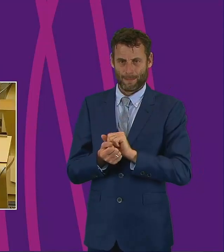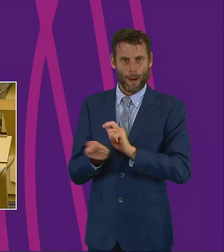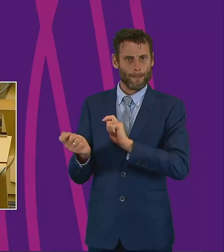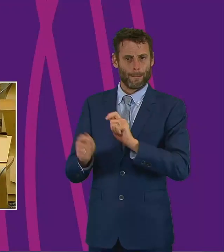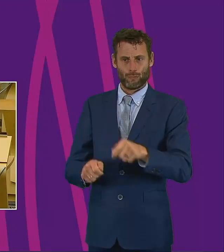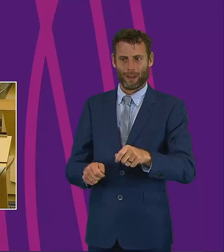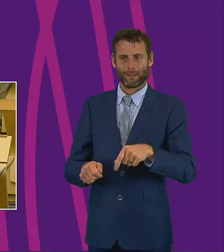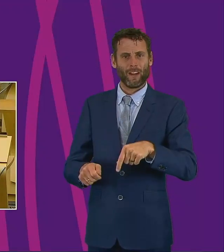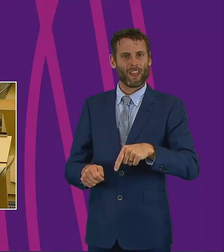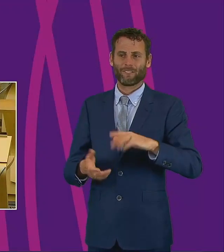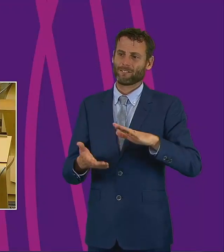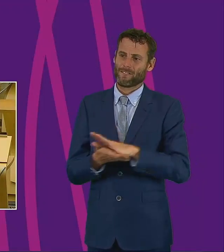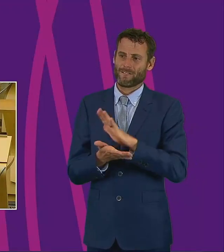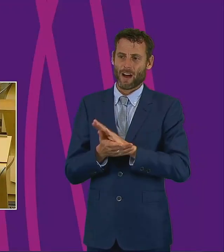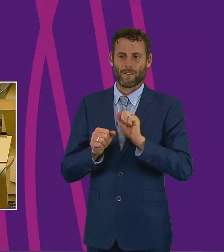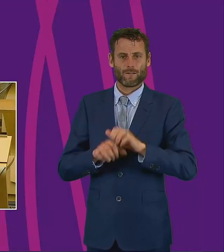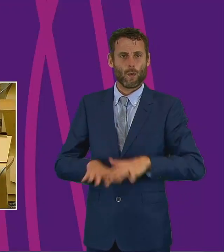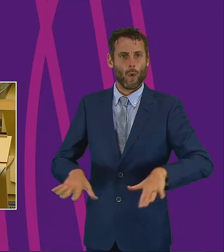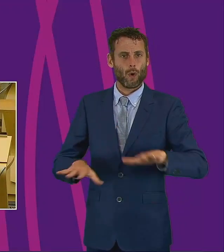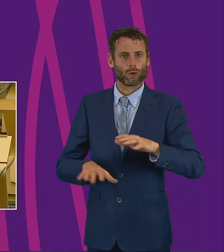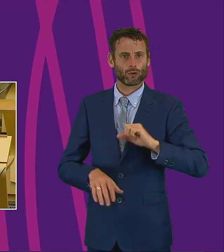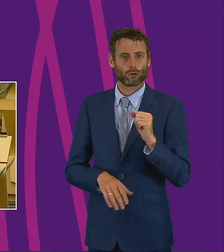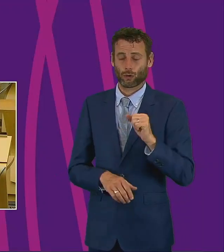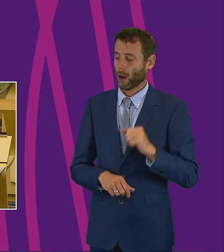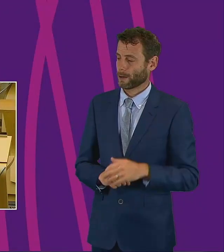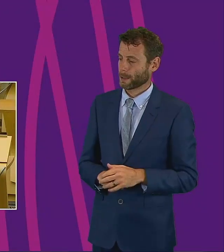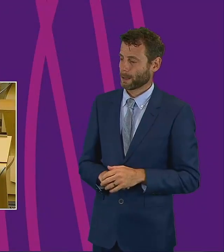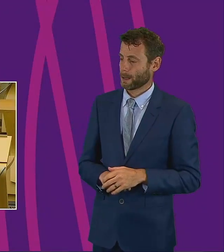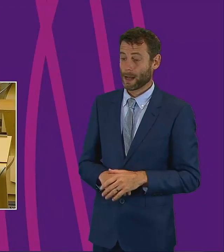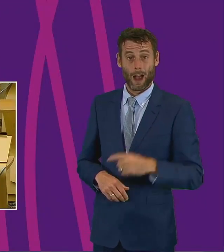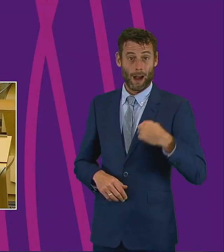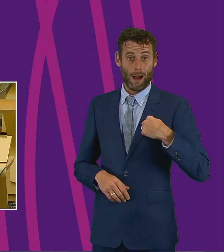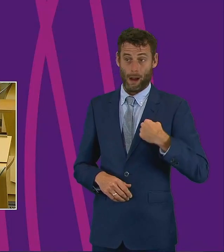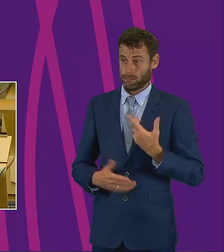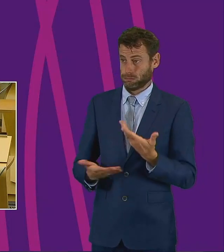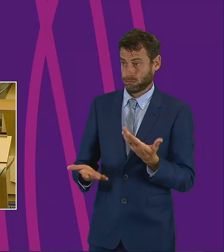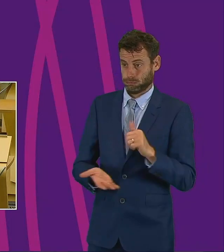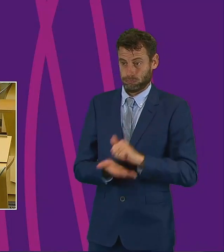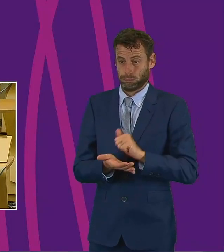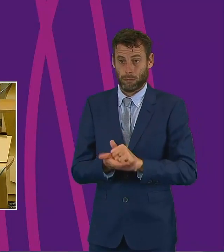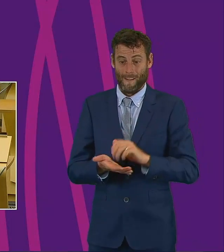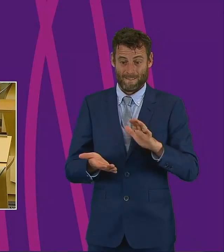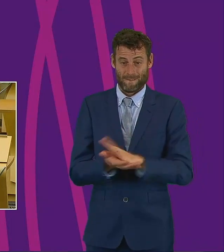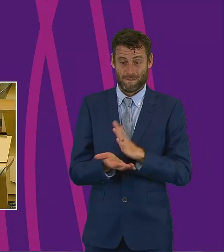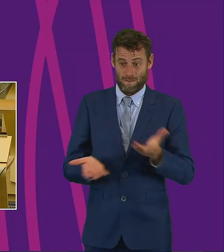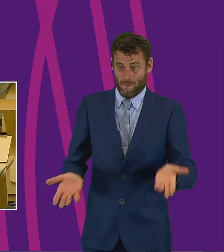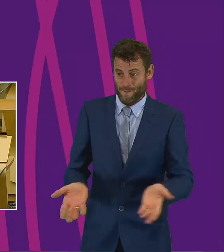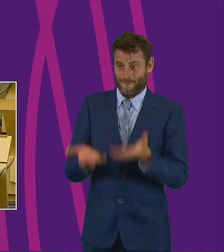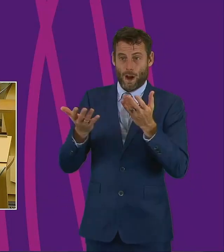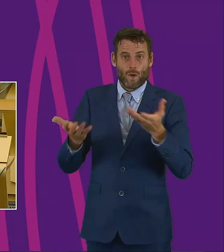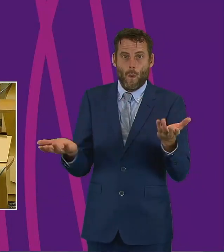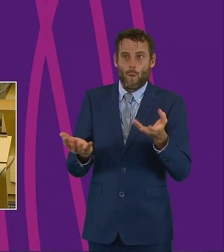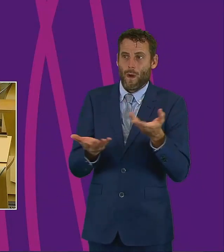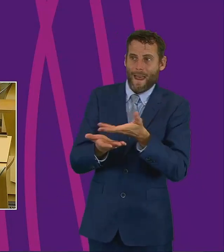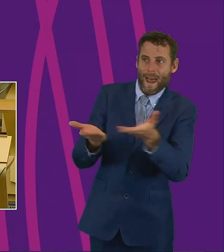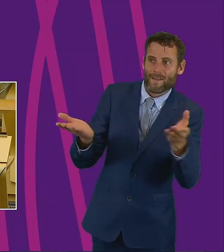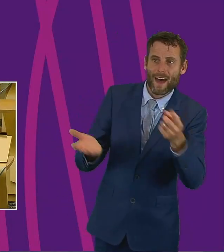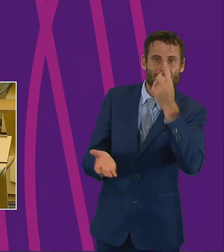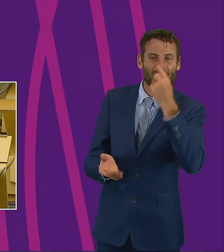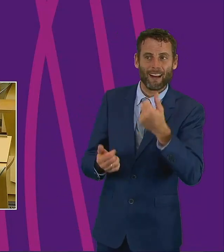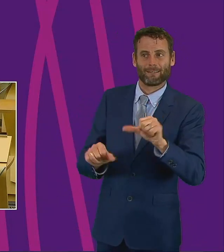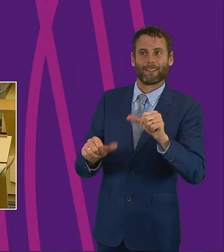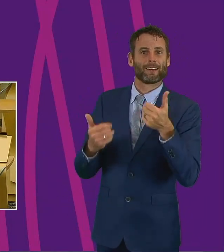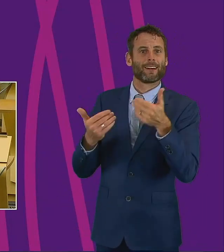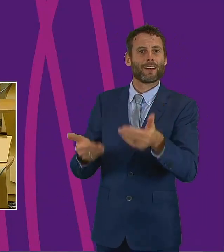First Minister. I'm all for bringing back fun in whatever way we can get it. But